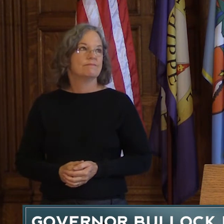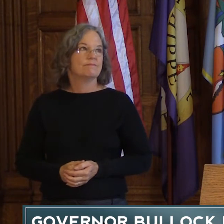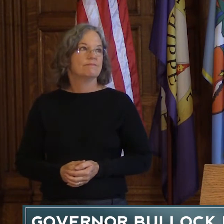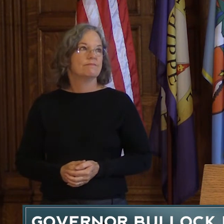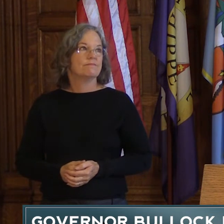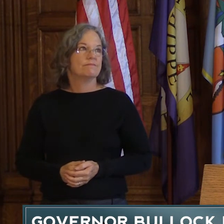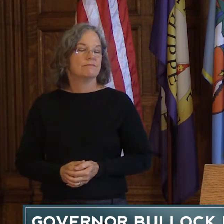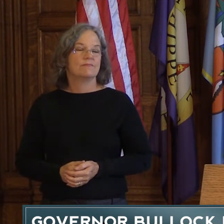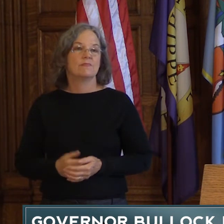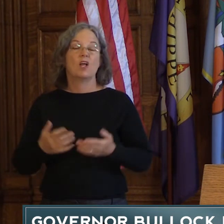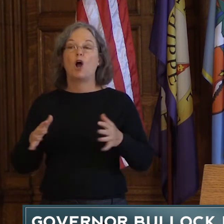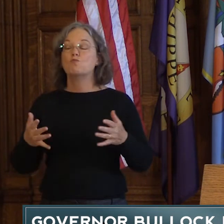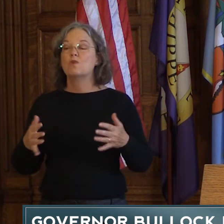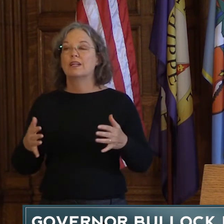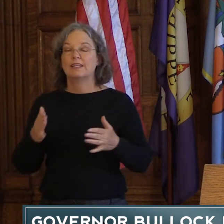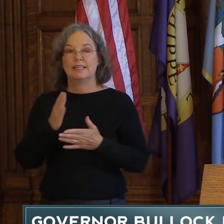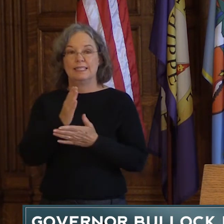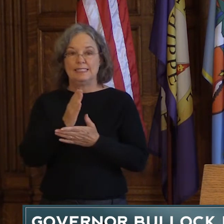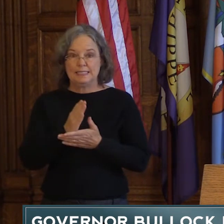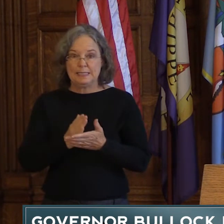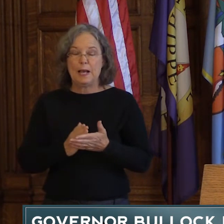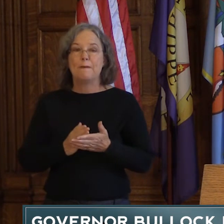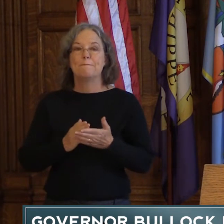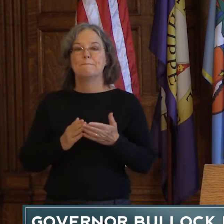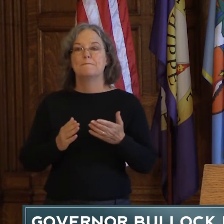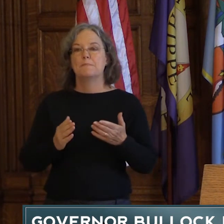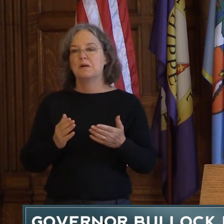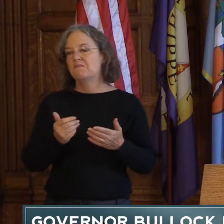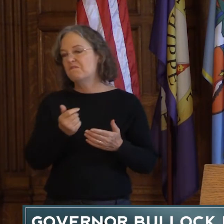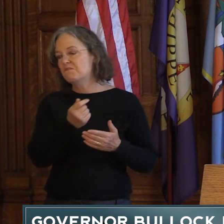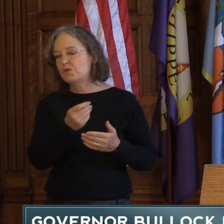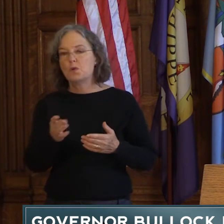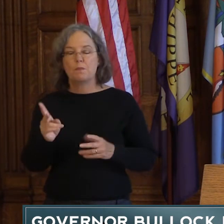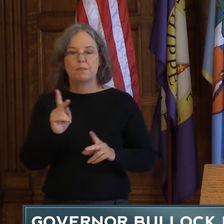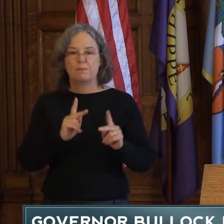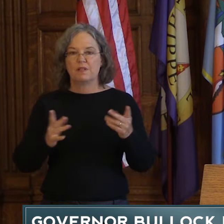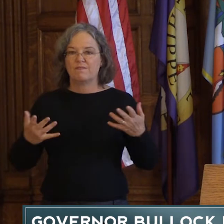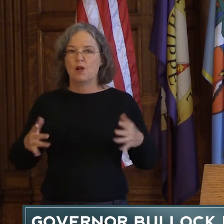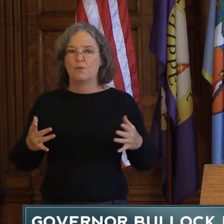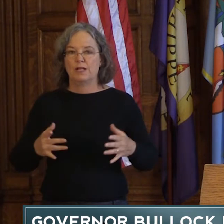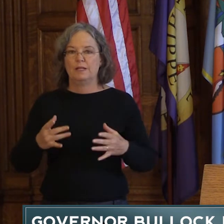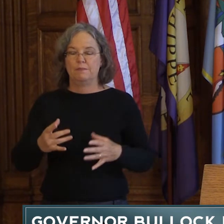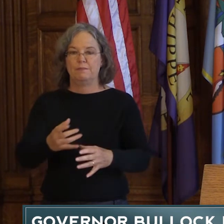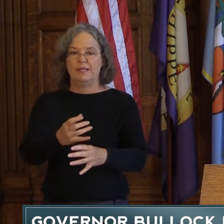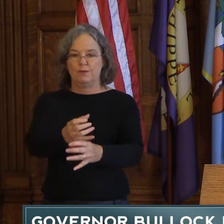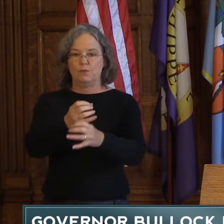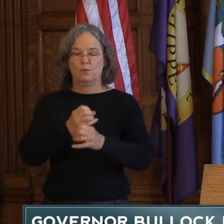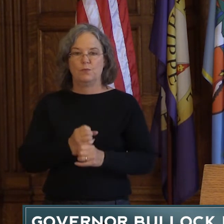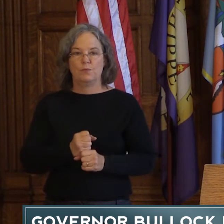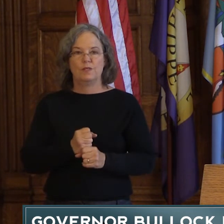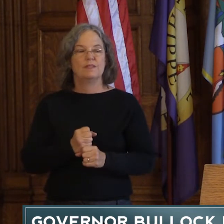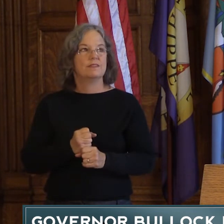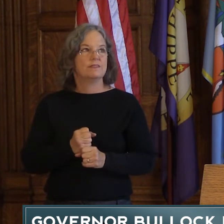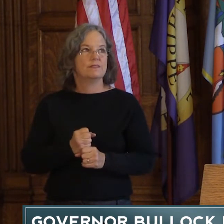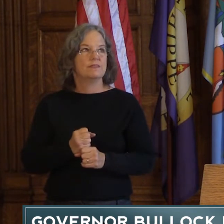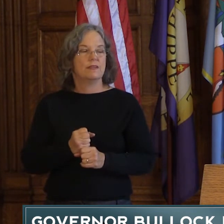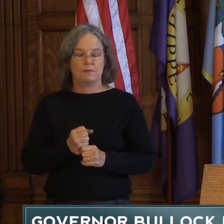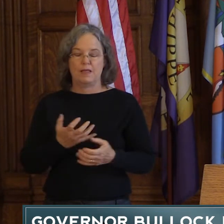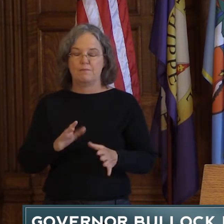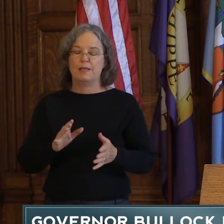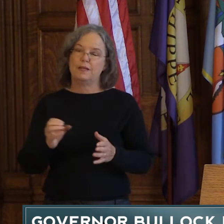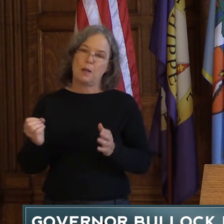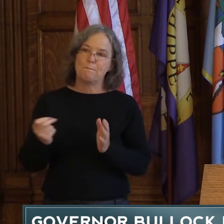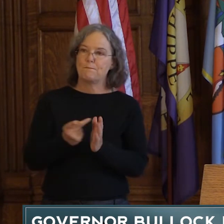even already that there's some of them, a small handful, that have already been cleared, as I noted in my